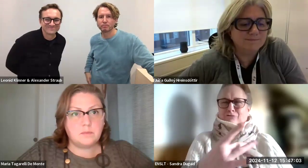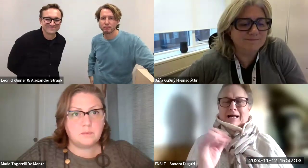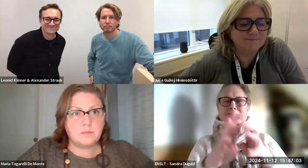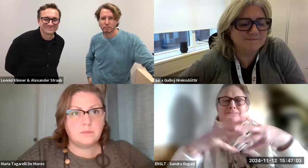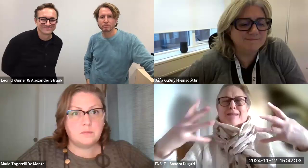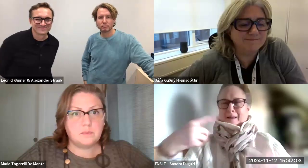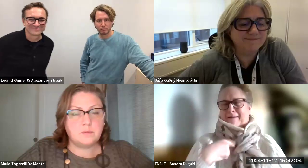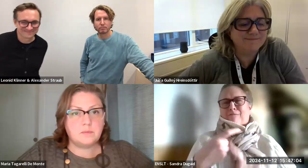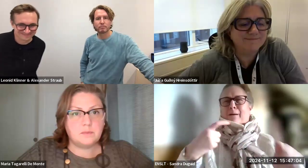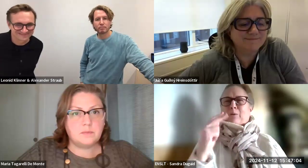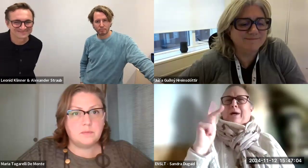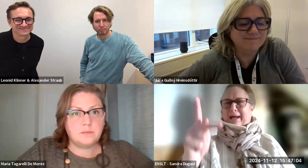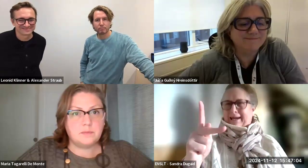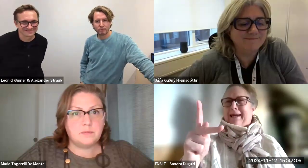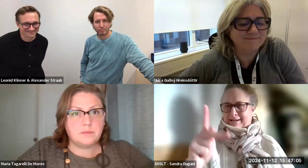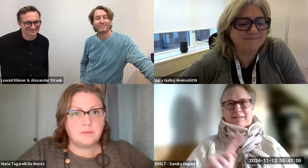reason as well.